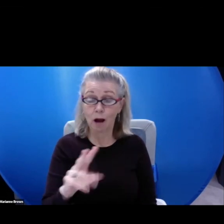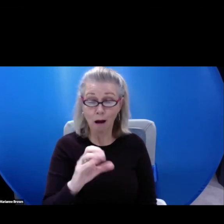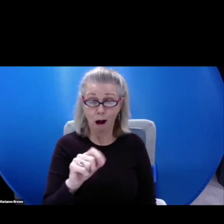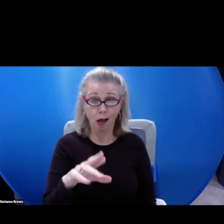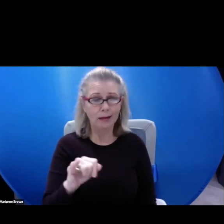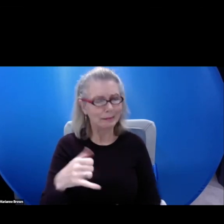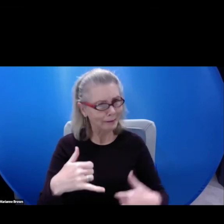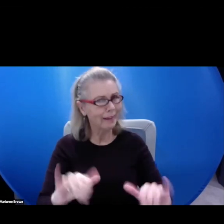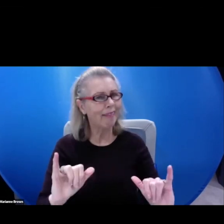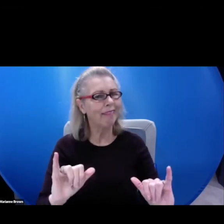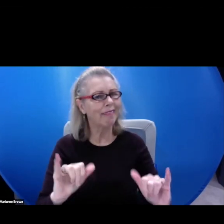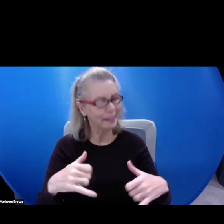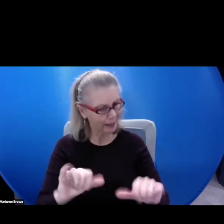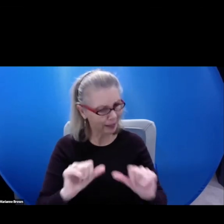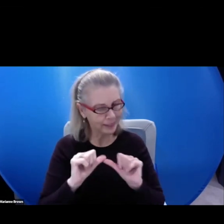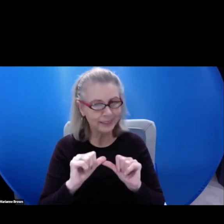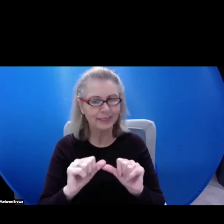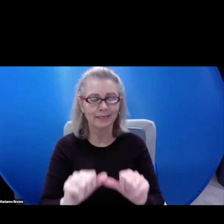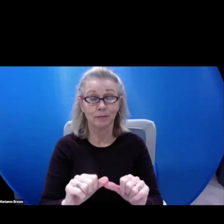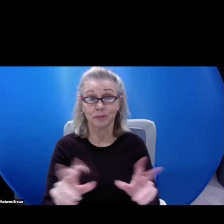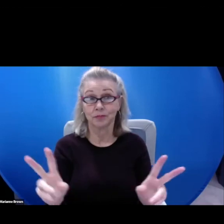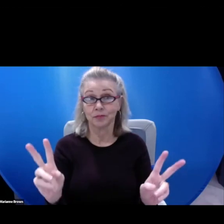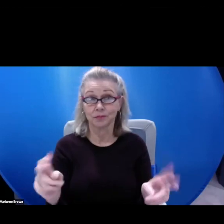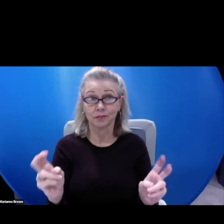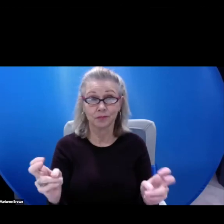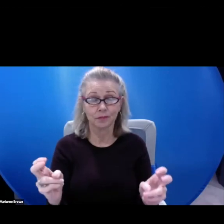The colony, and this is a quotation,